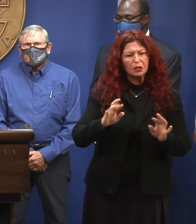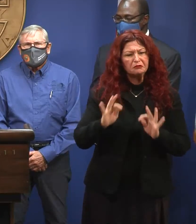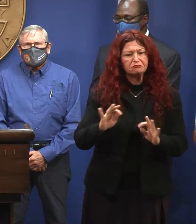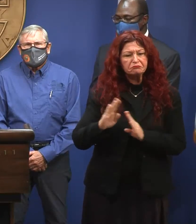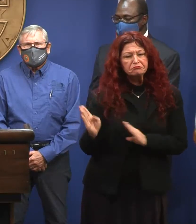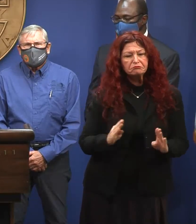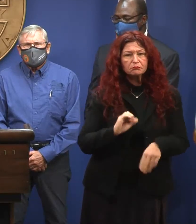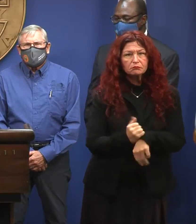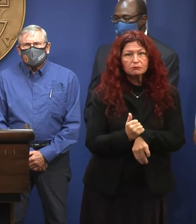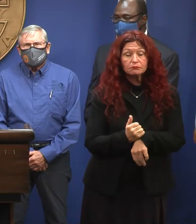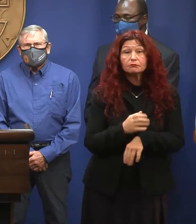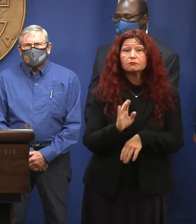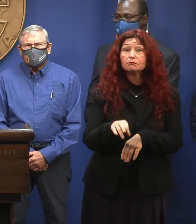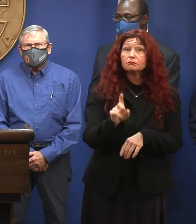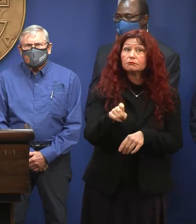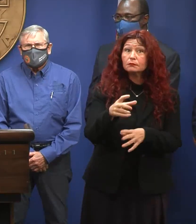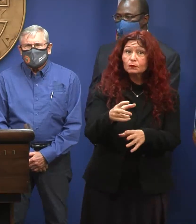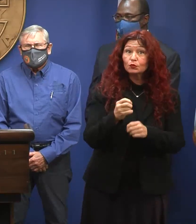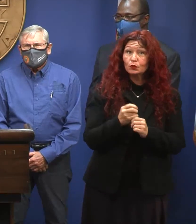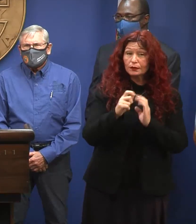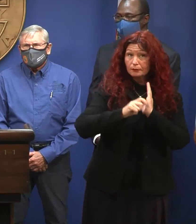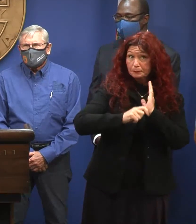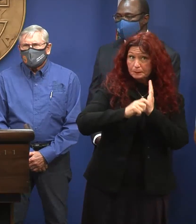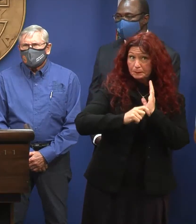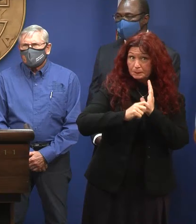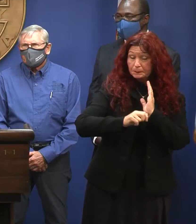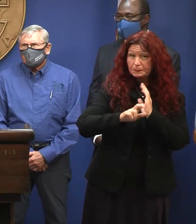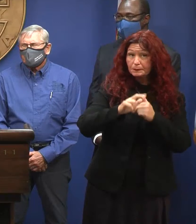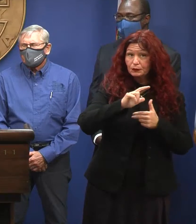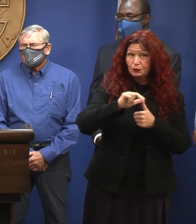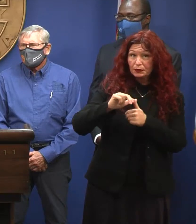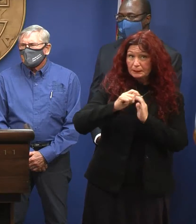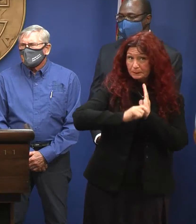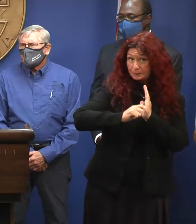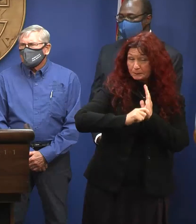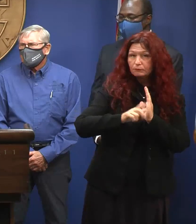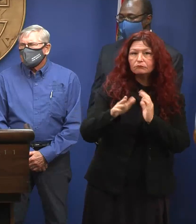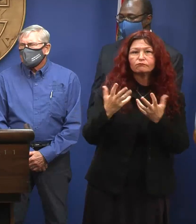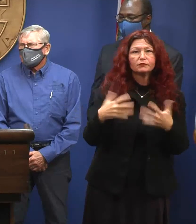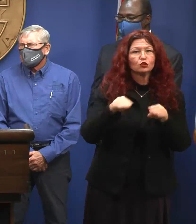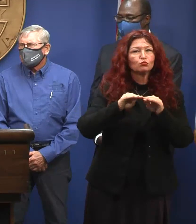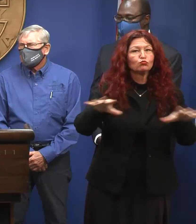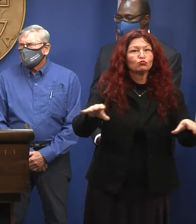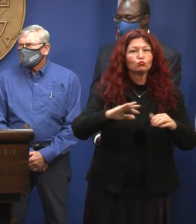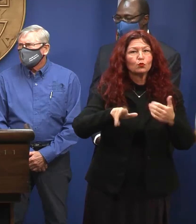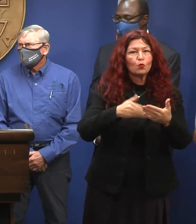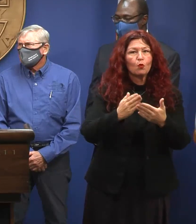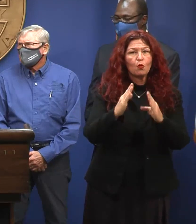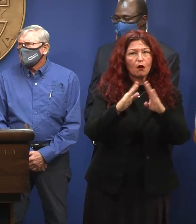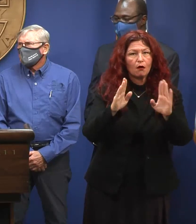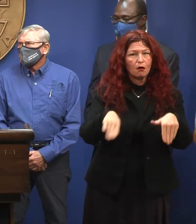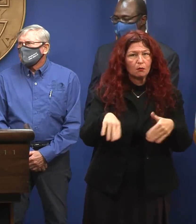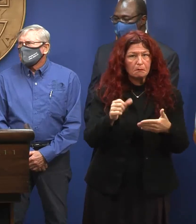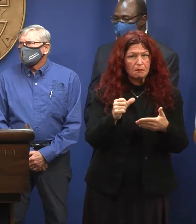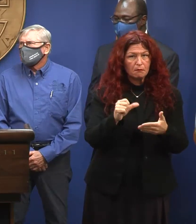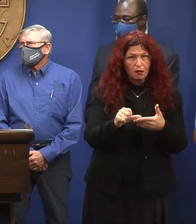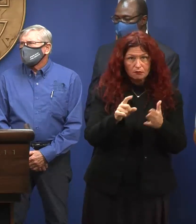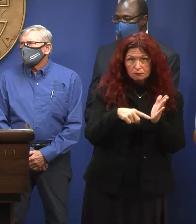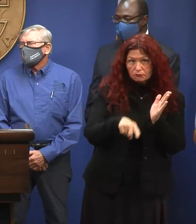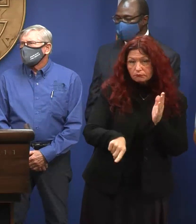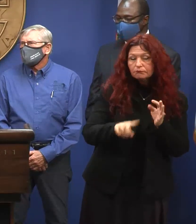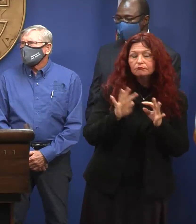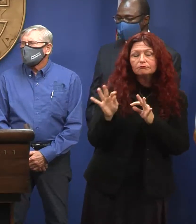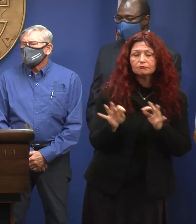household should have received in the mailbox our very valuable guide, the official 2021 Miami-Dade County